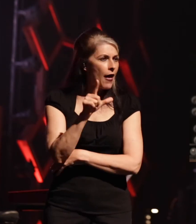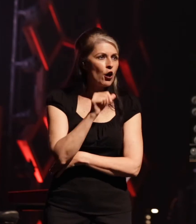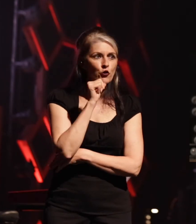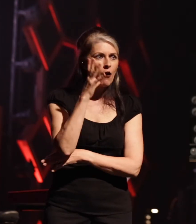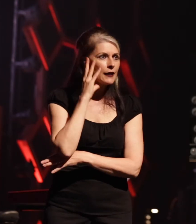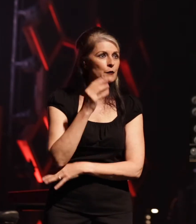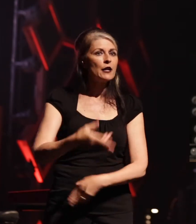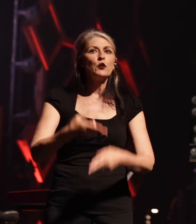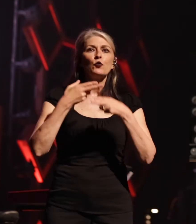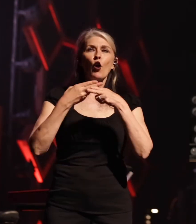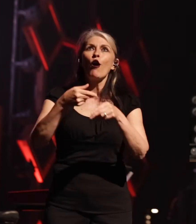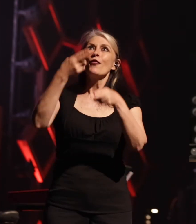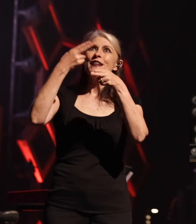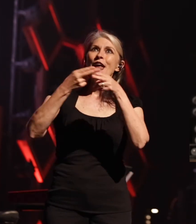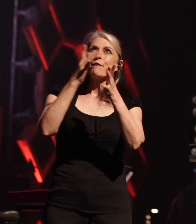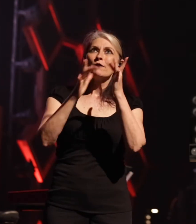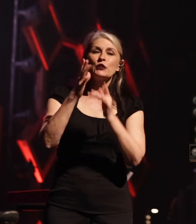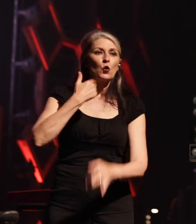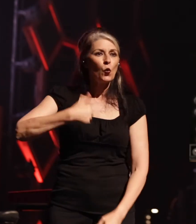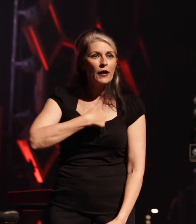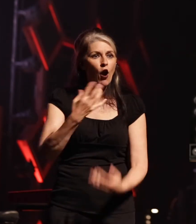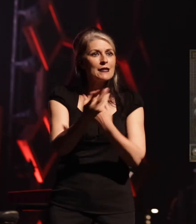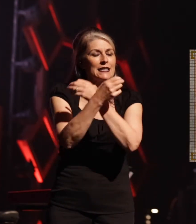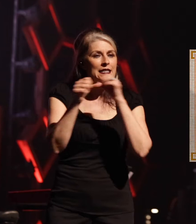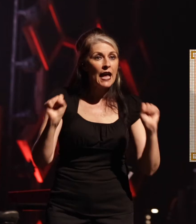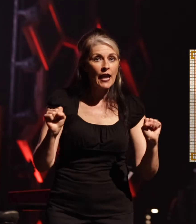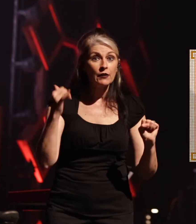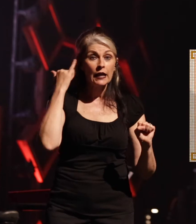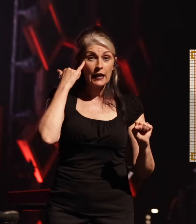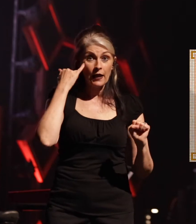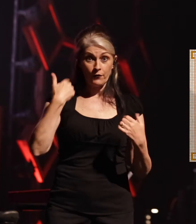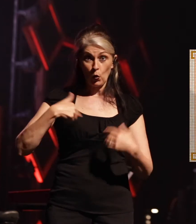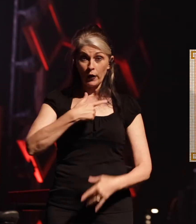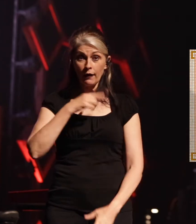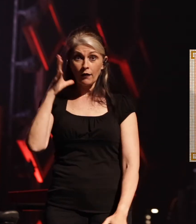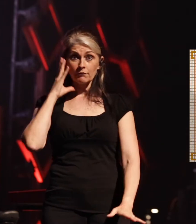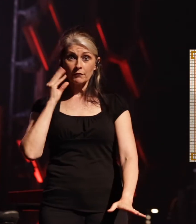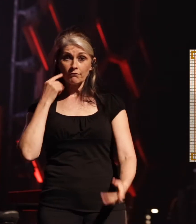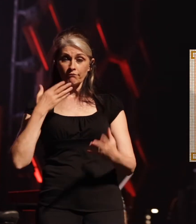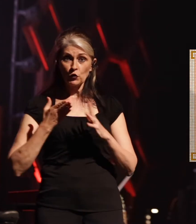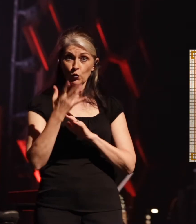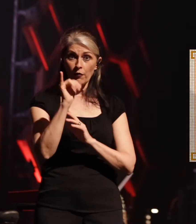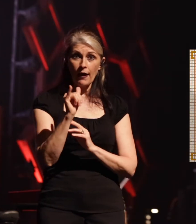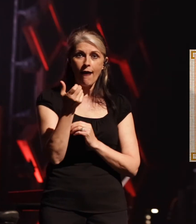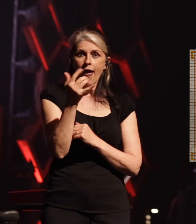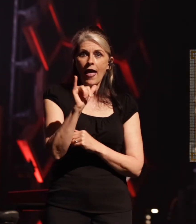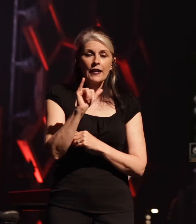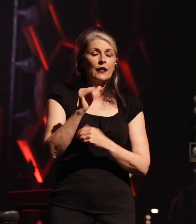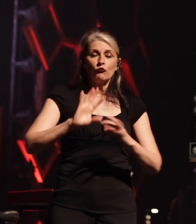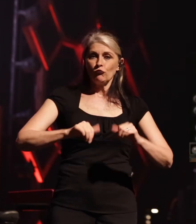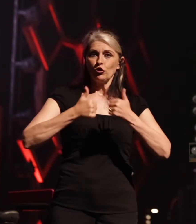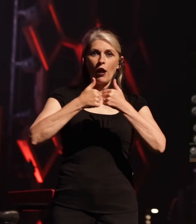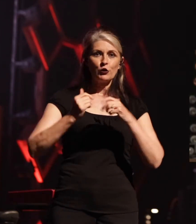of Jesus, that he saves us. And if he can bring us through that, well, then he can bring us through any single challenge in our life.